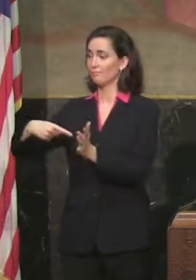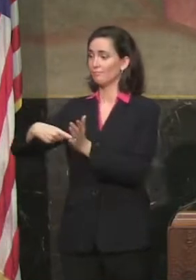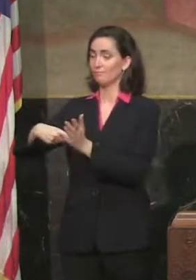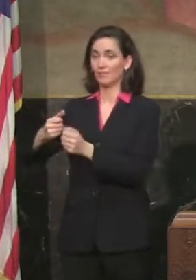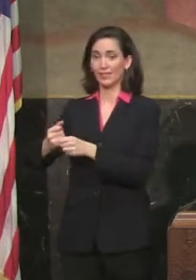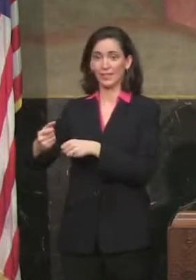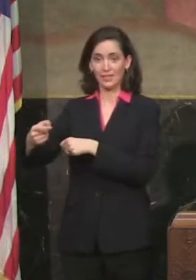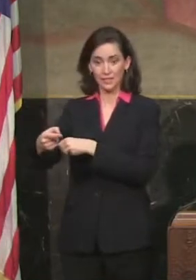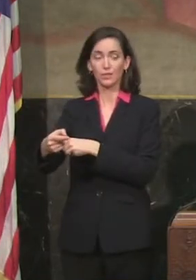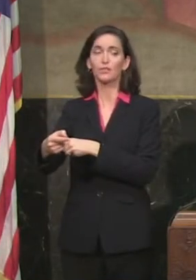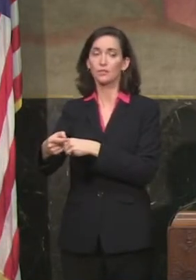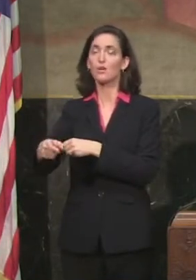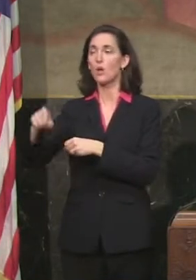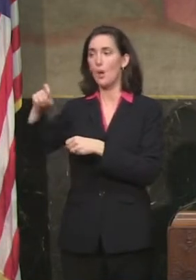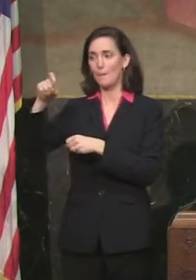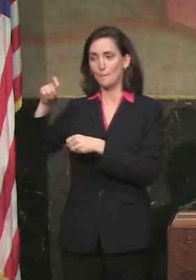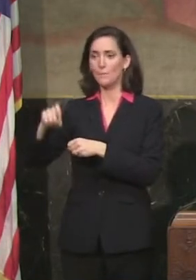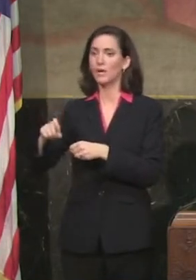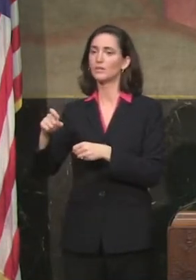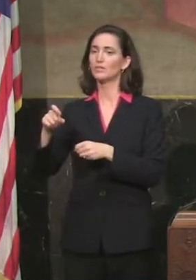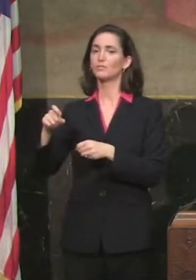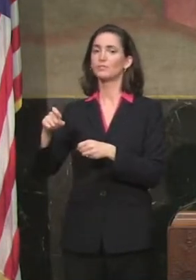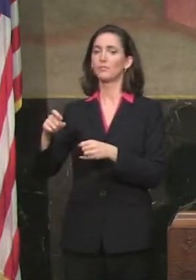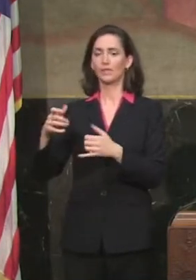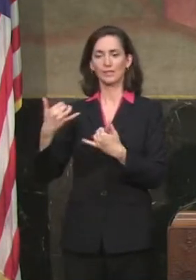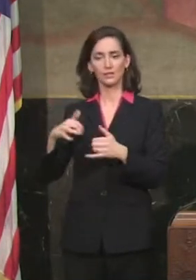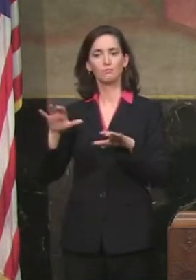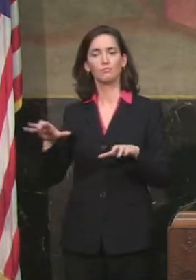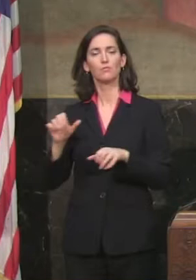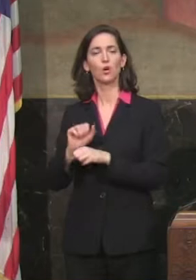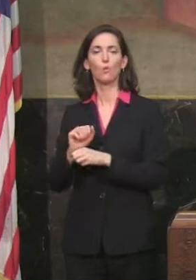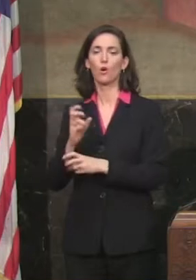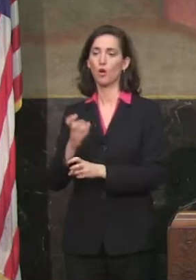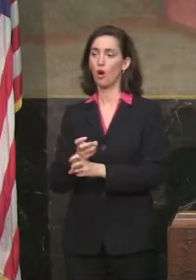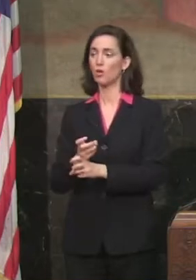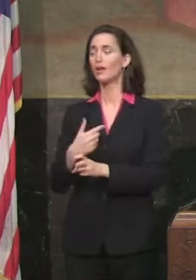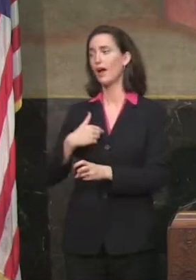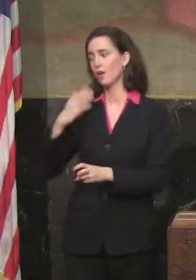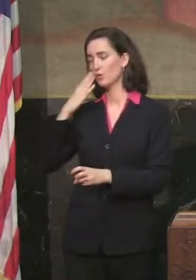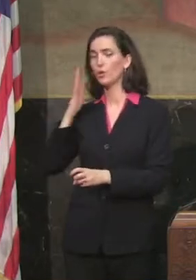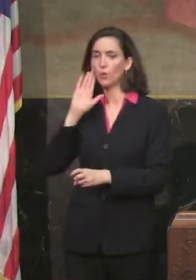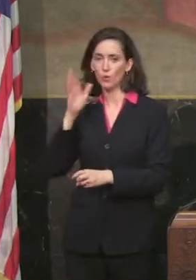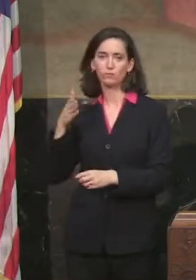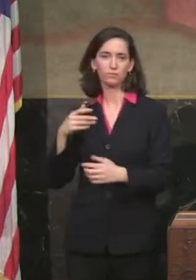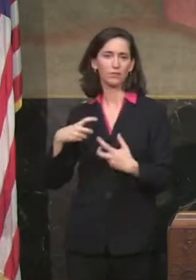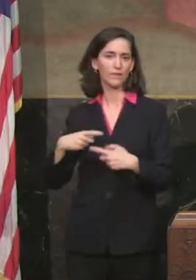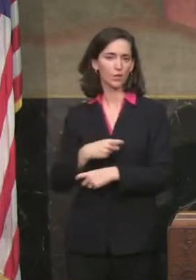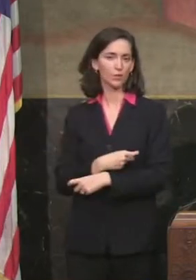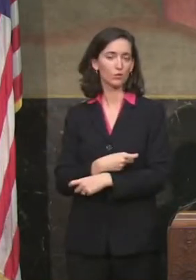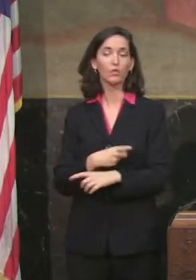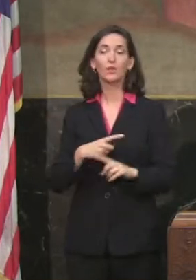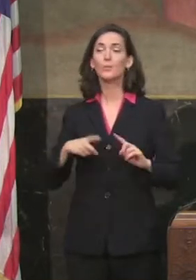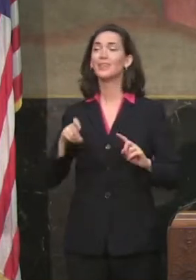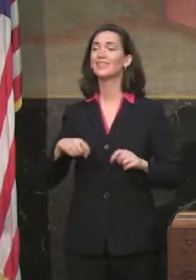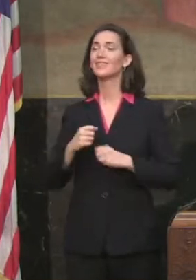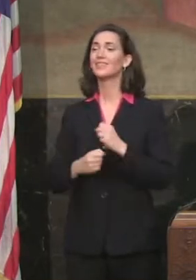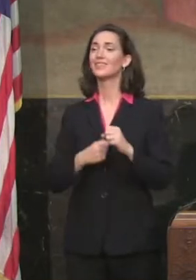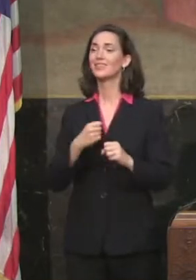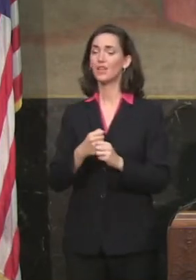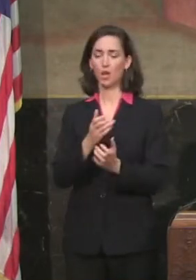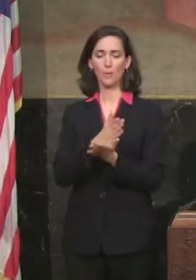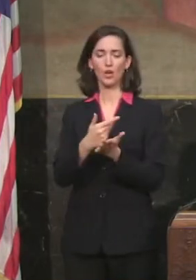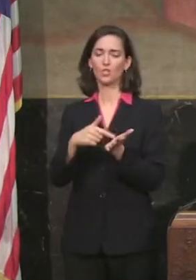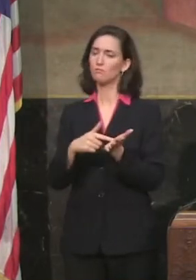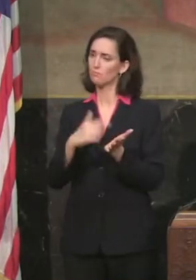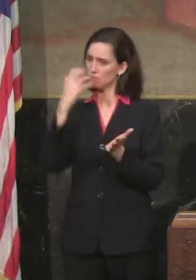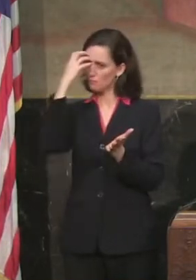year. It's still going to be hard, and I'm aware of that. But today we passed a budget that is sensible, that is